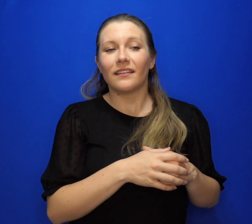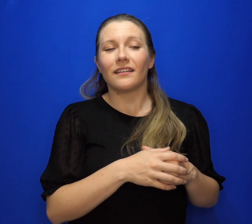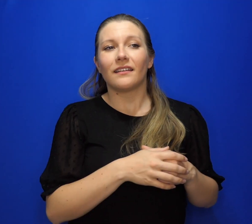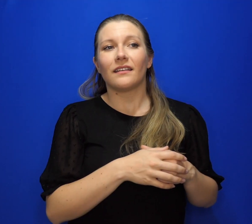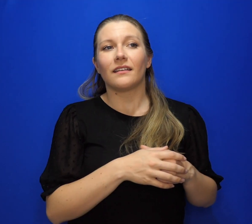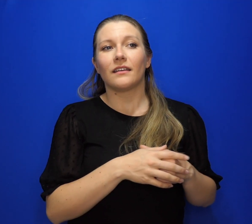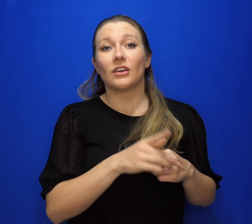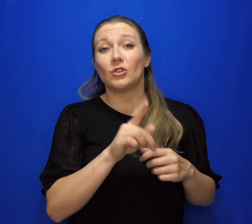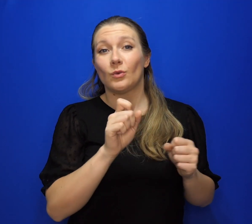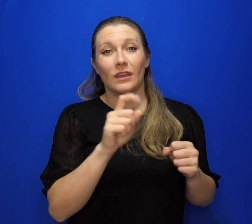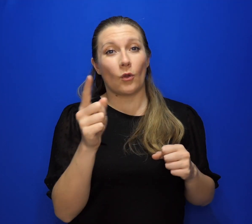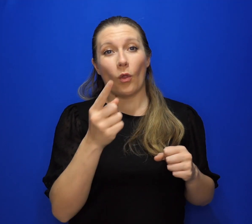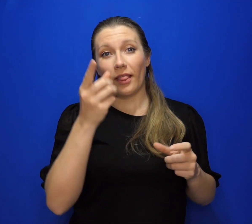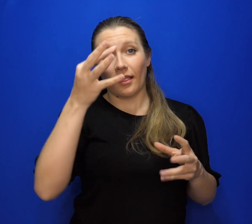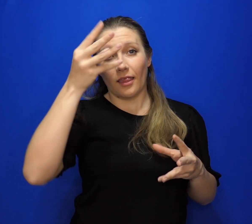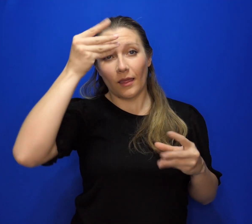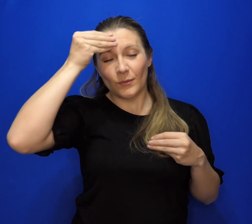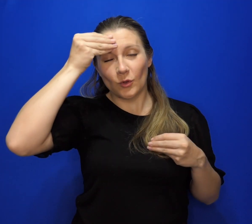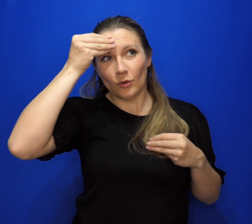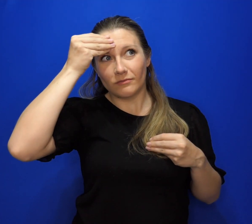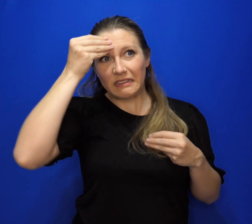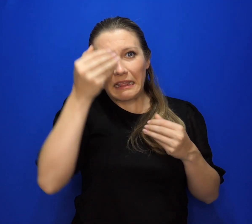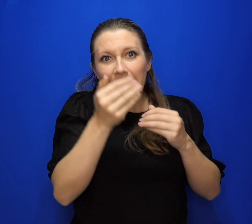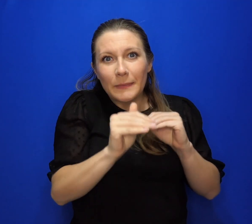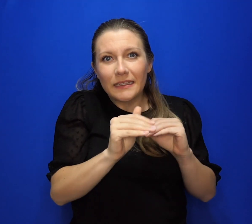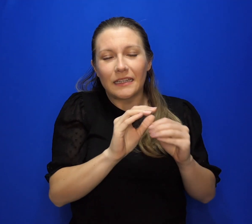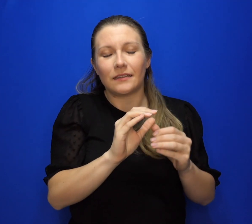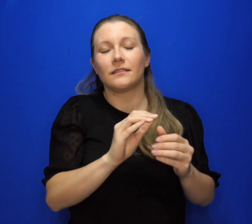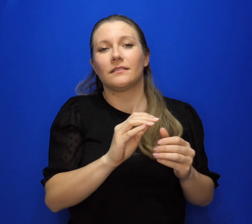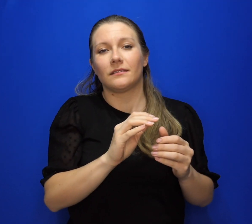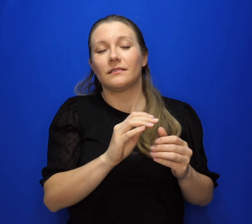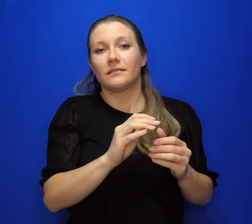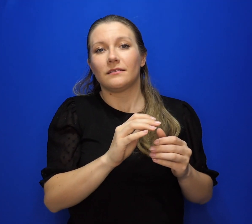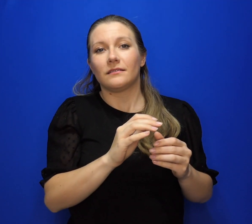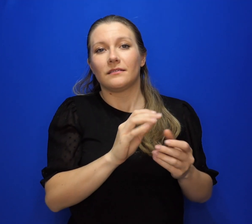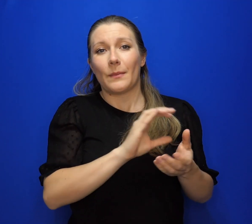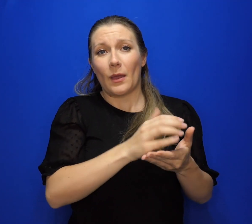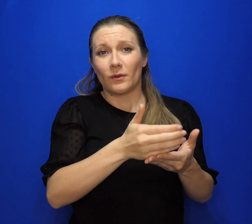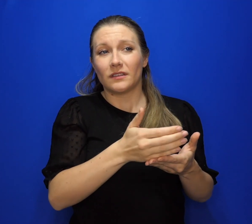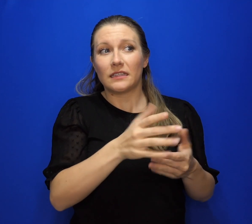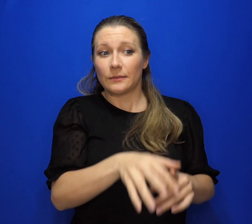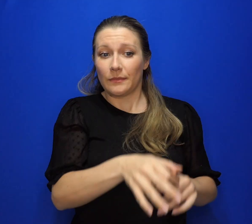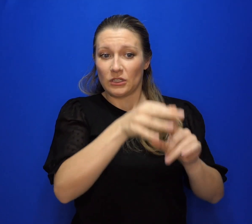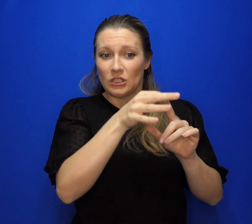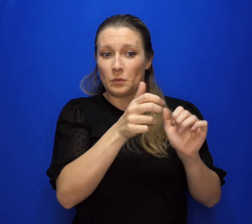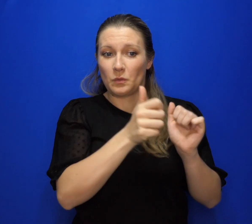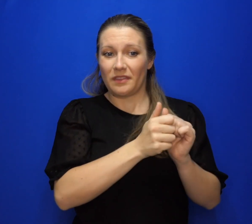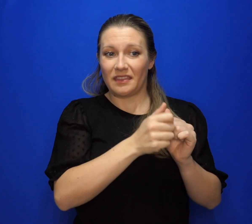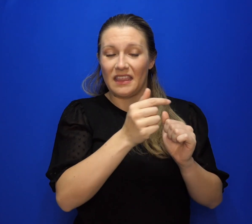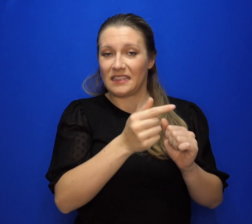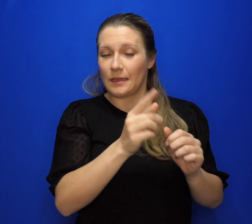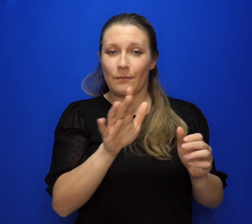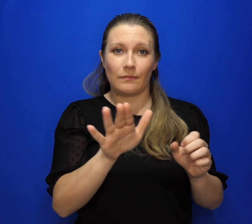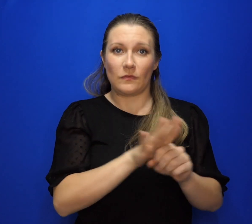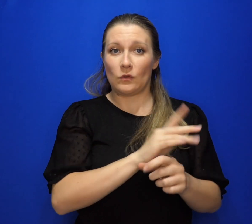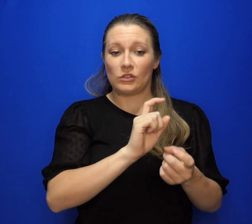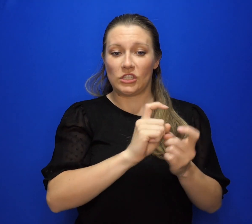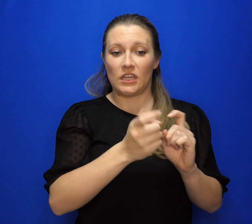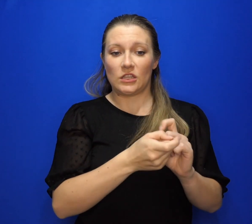much, especially with now this turnaround in life, right? Yeah. Something that's bringing something in you didn't plan to have